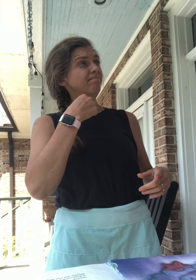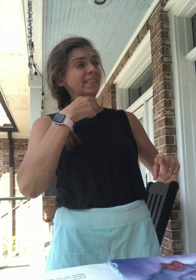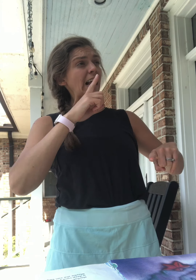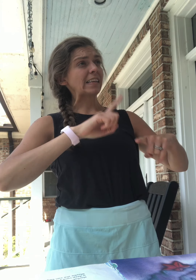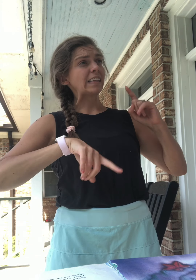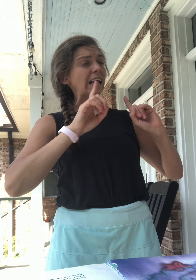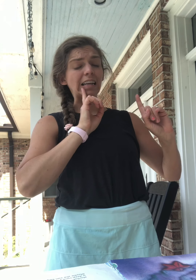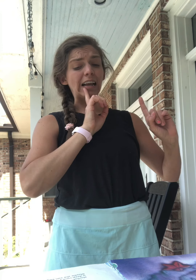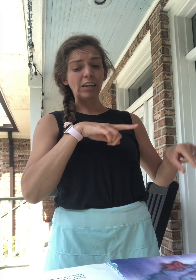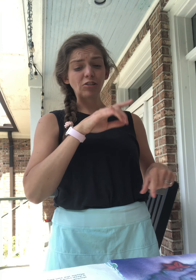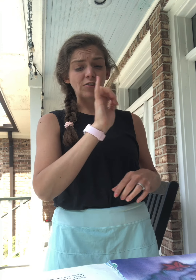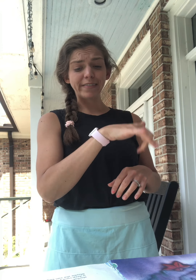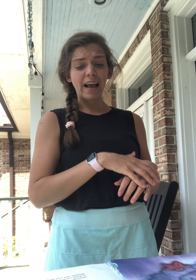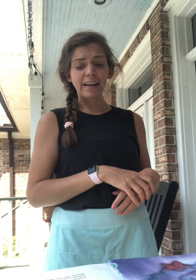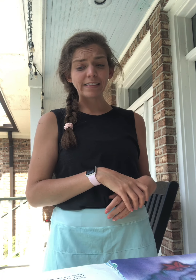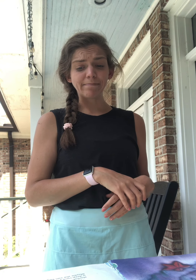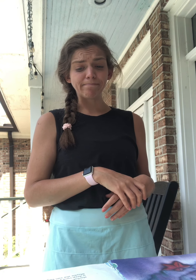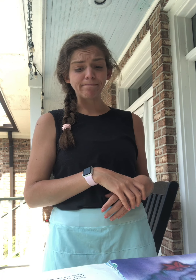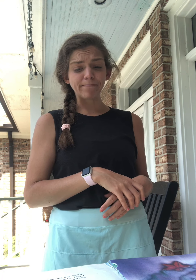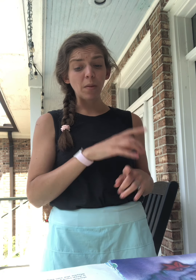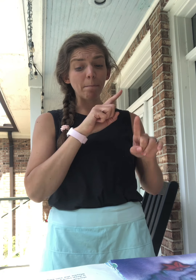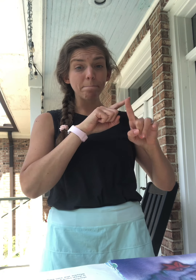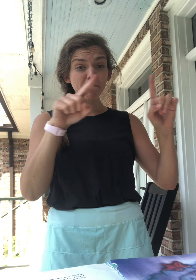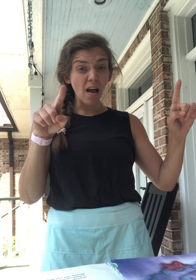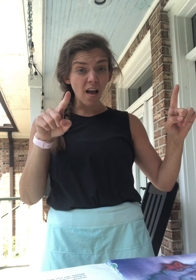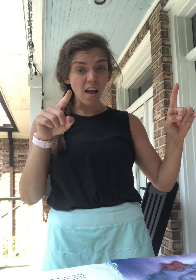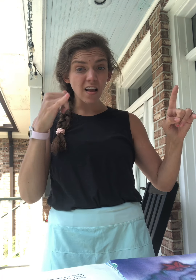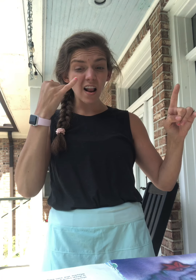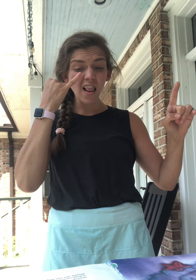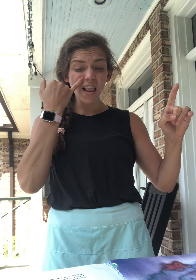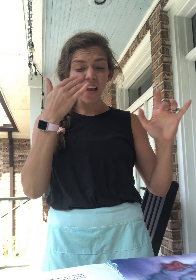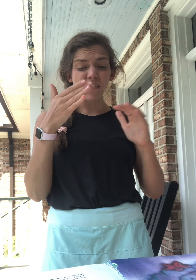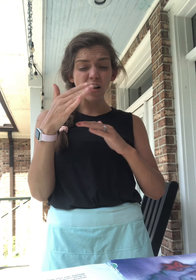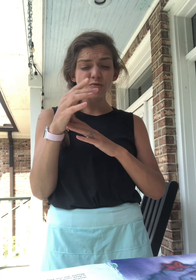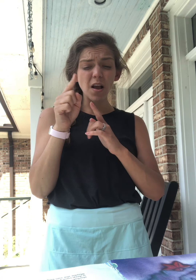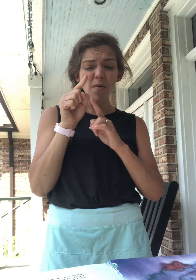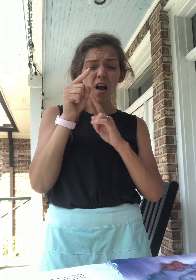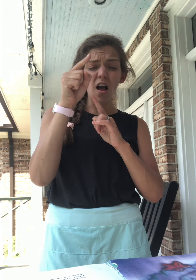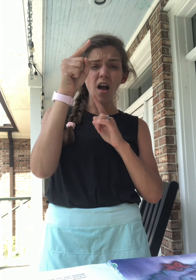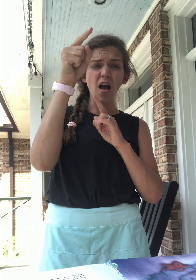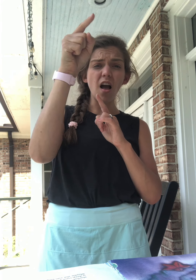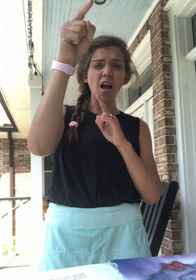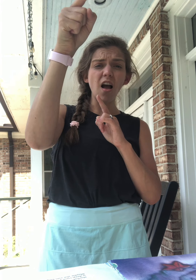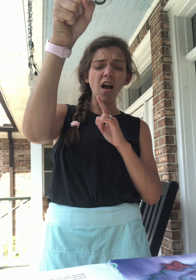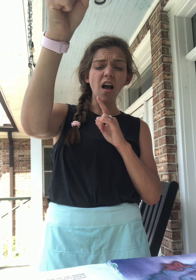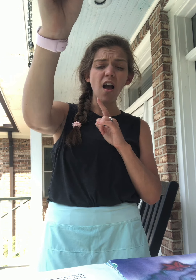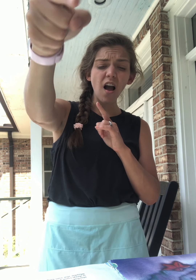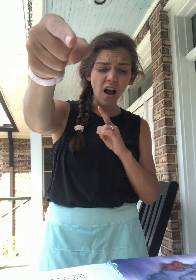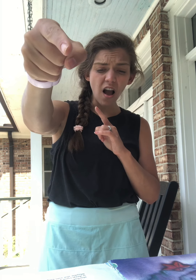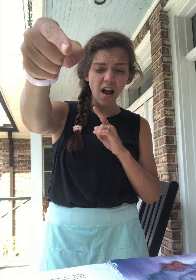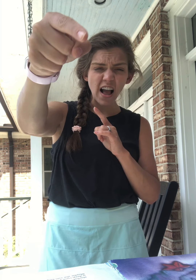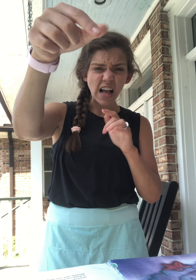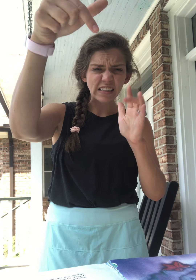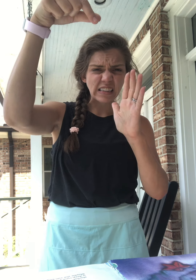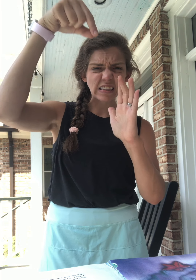I can't answer that for you, said the starfish. But if you go beyond the coral reef to a deep cave,